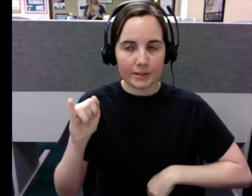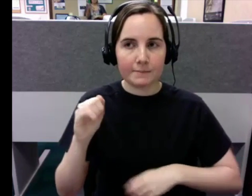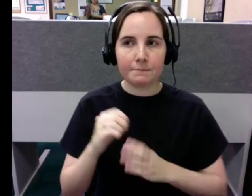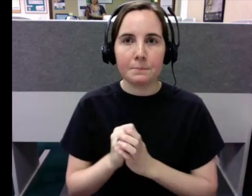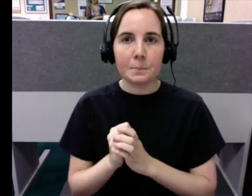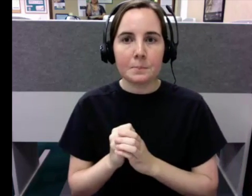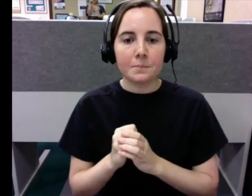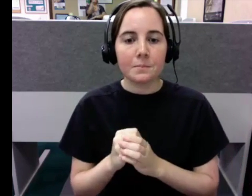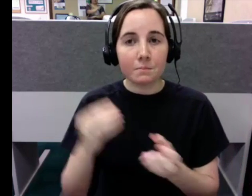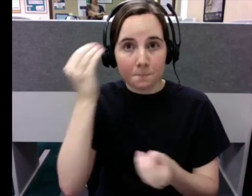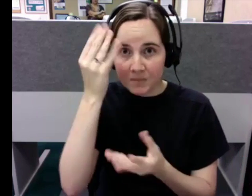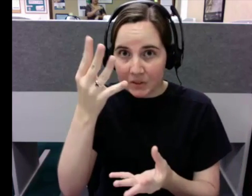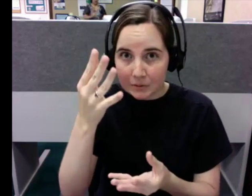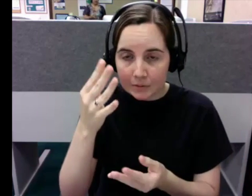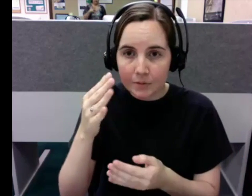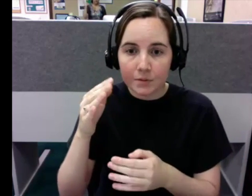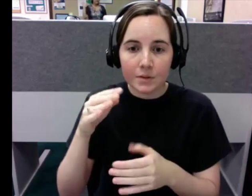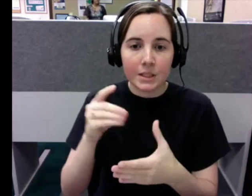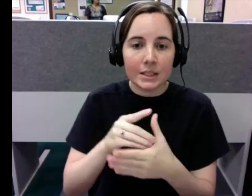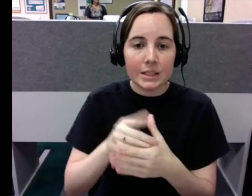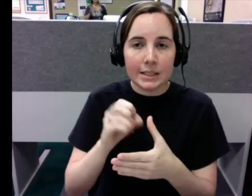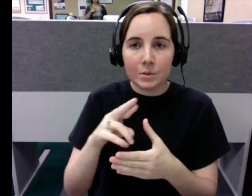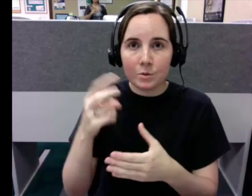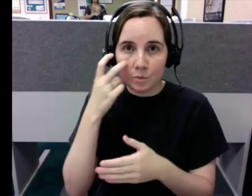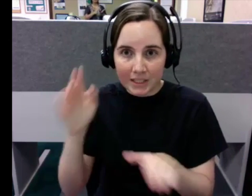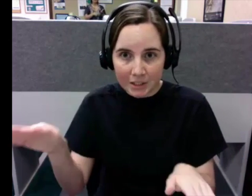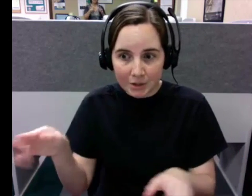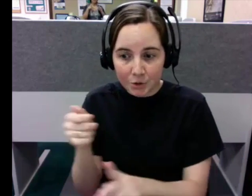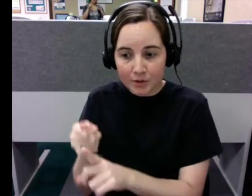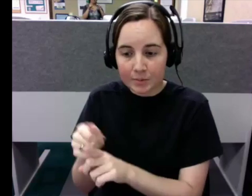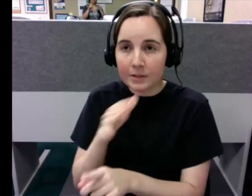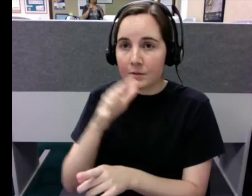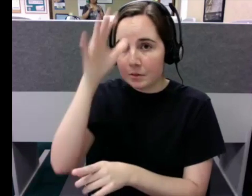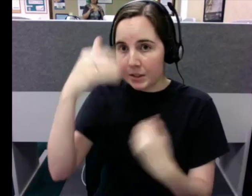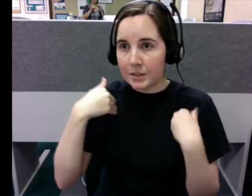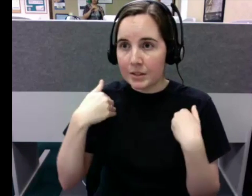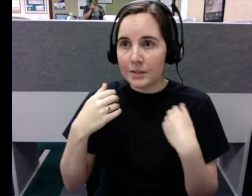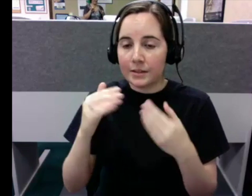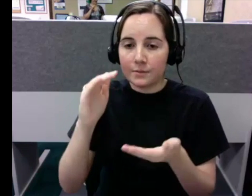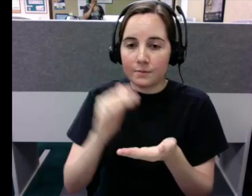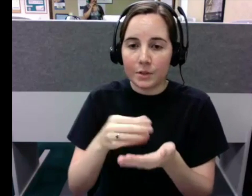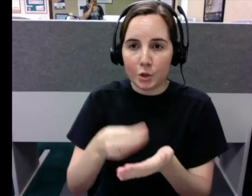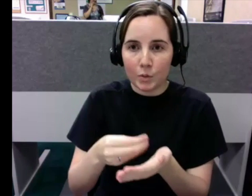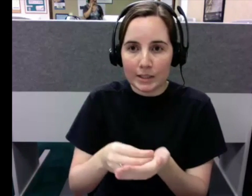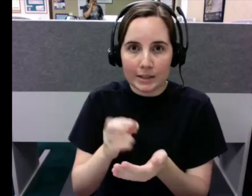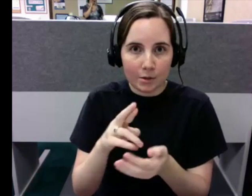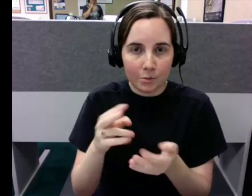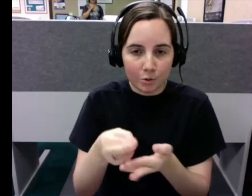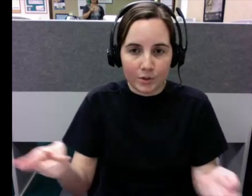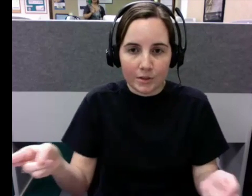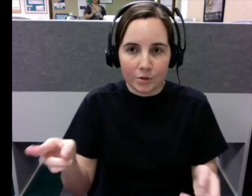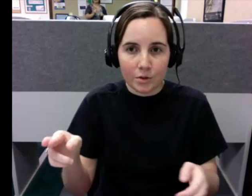Note, disabled or blind children whose parents have little income or resources may be eligible for Supplemental Security